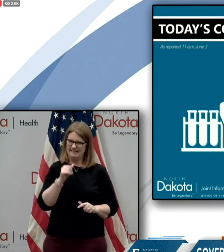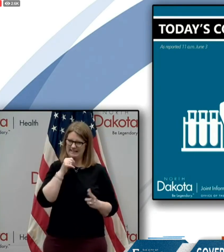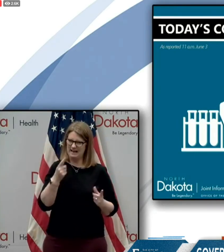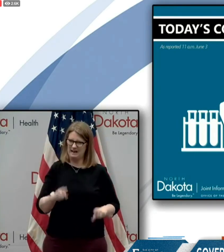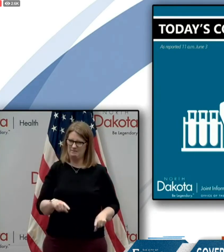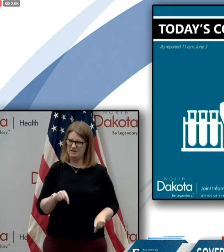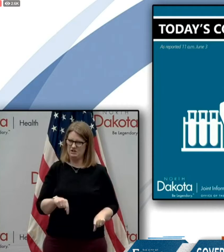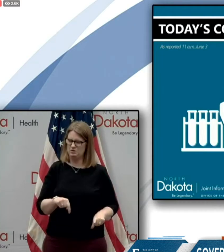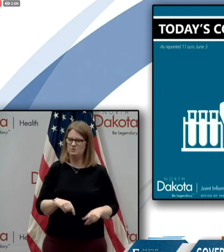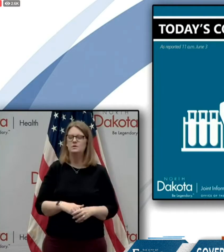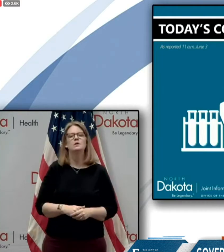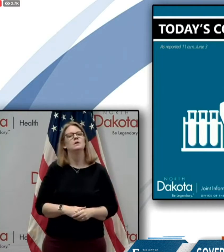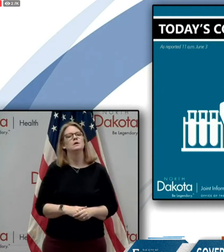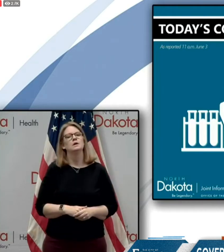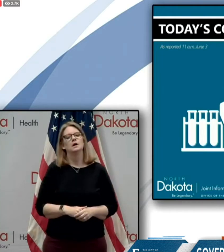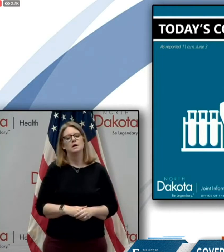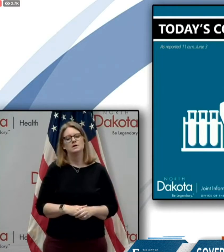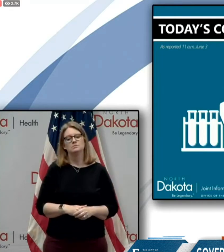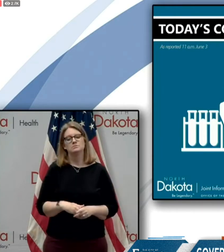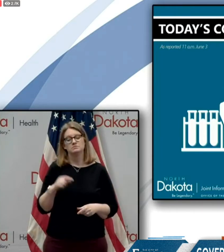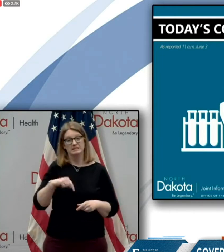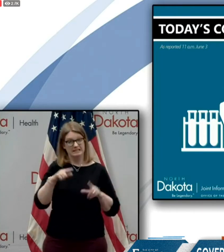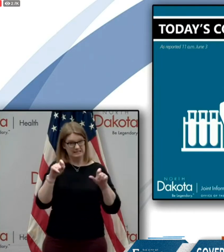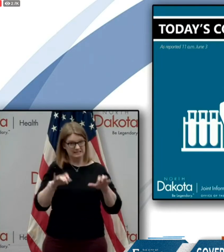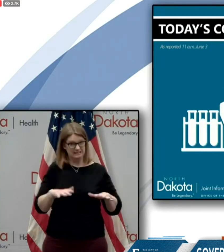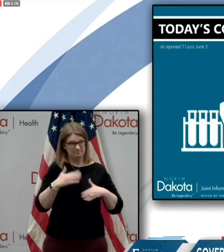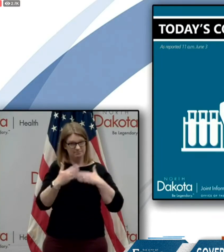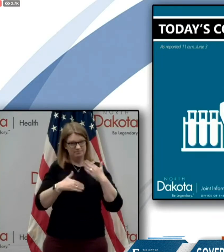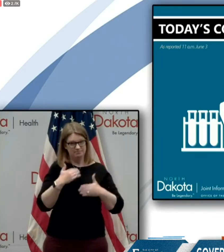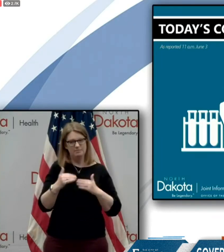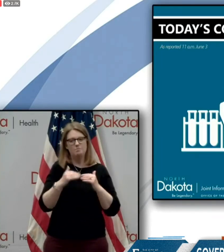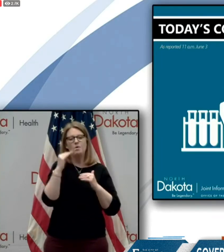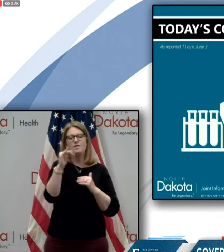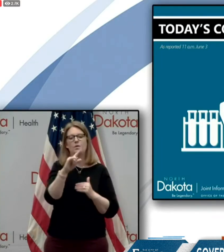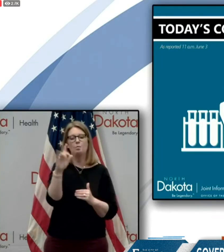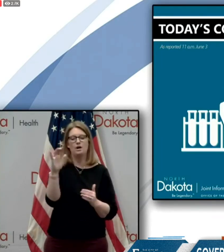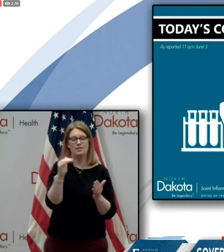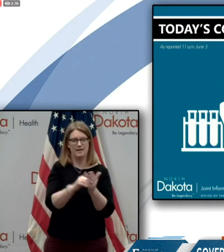We've now completed more than 100,000 tests, so we've completed